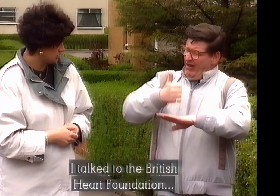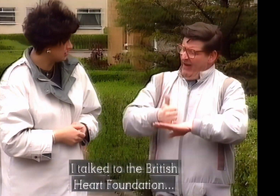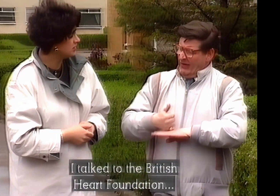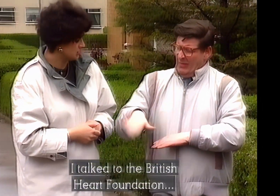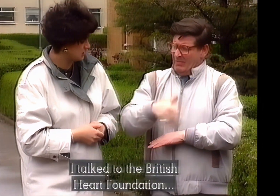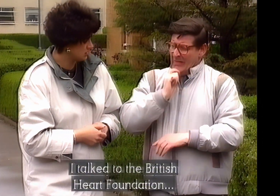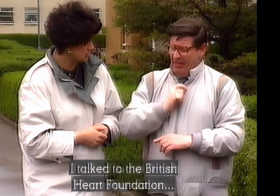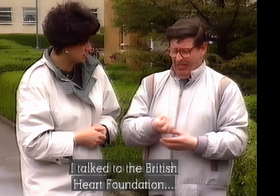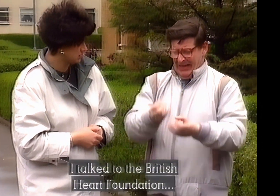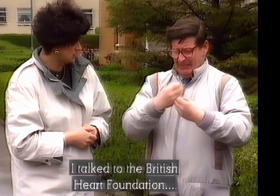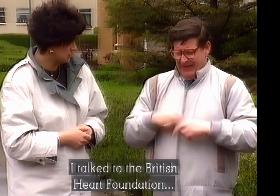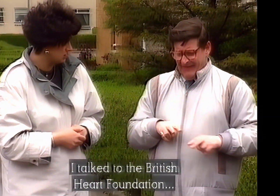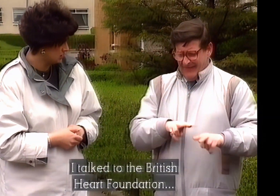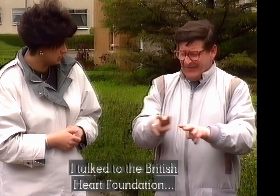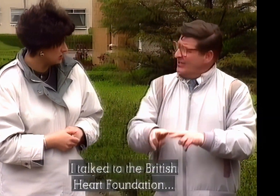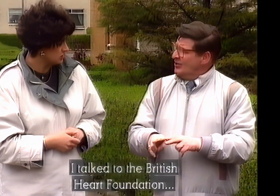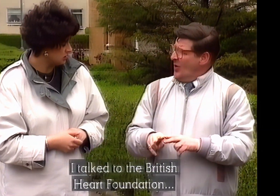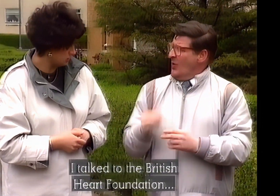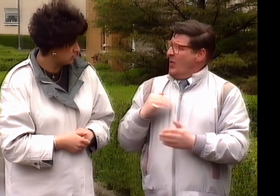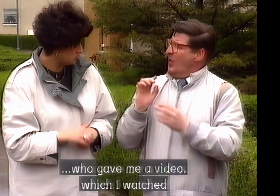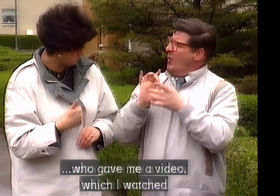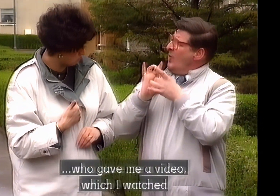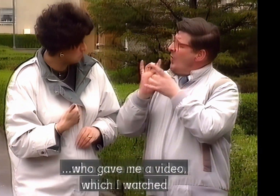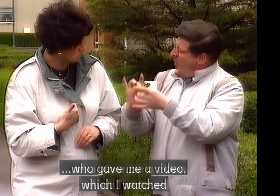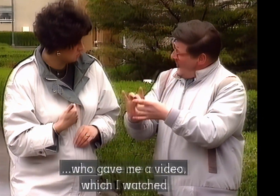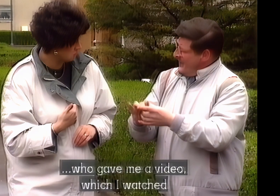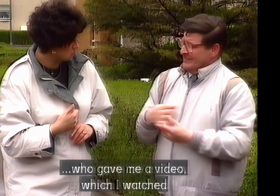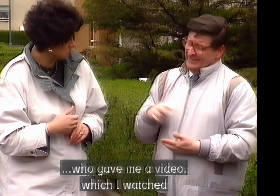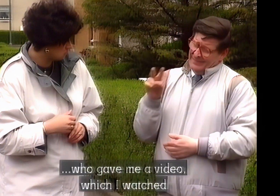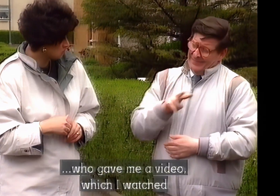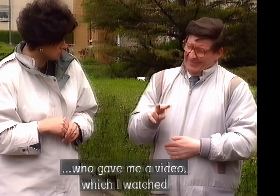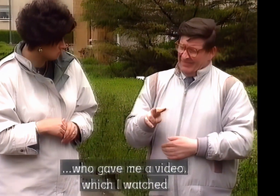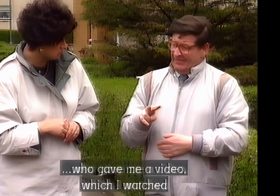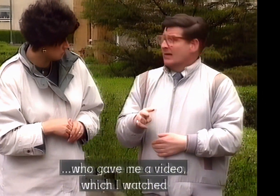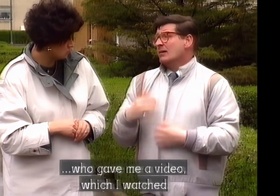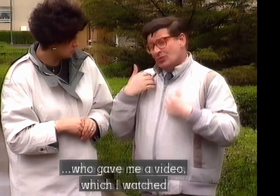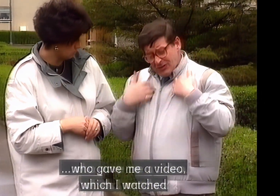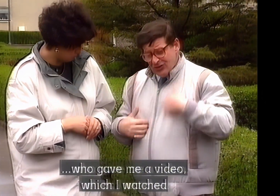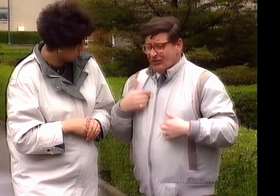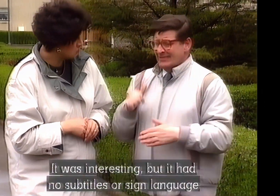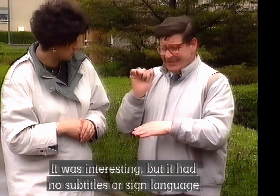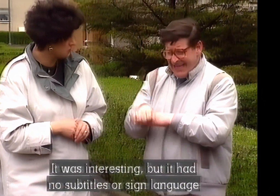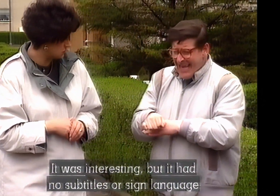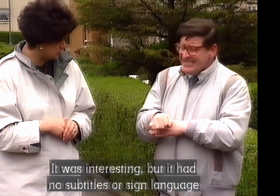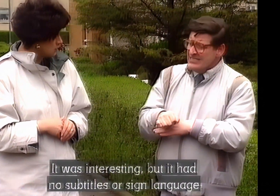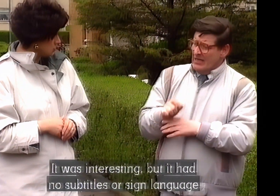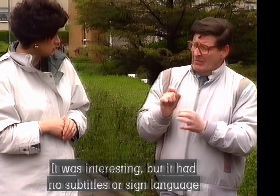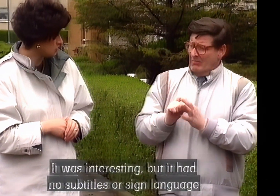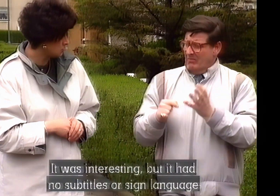Anyway, I talked to the British Heart Foundation. Their people gave me a video, which I watched, and it was interesting. But